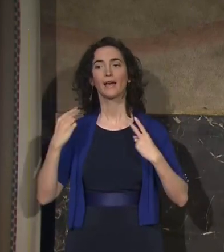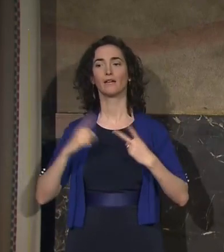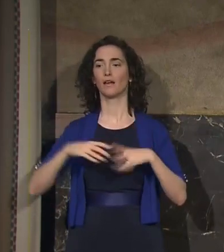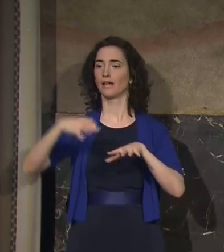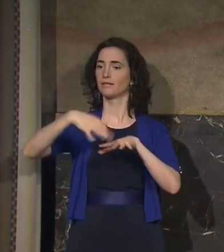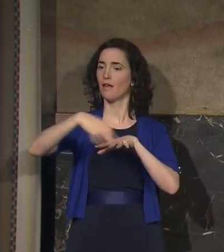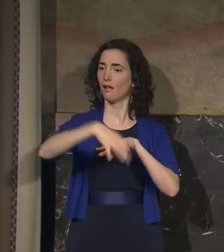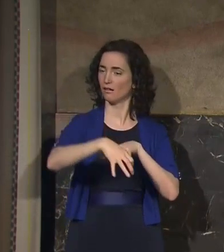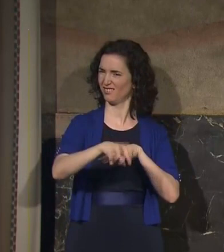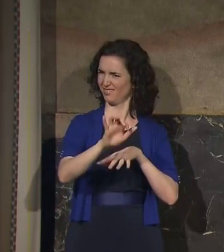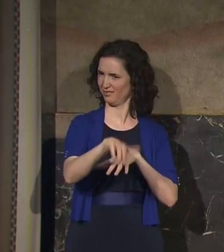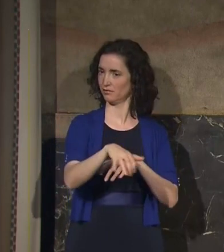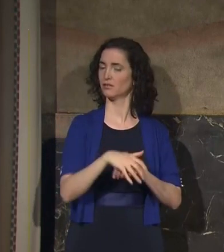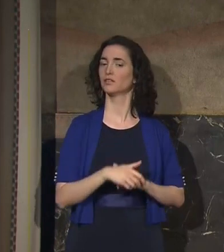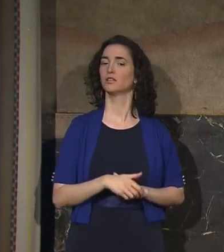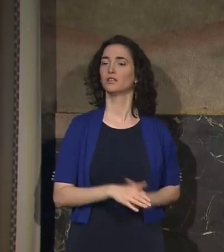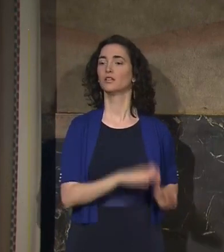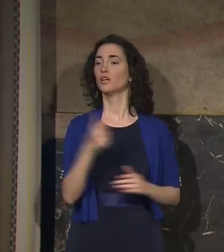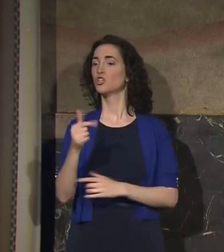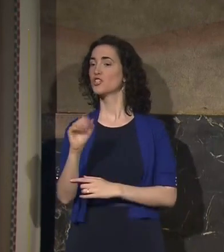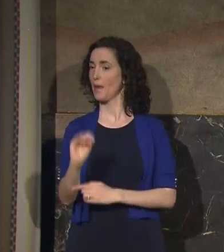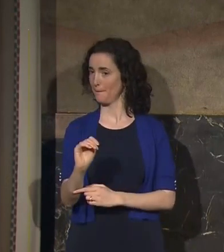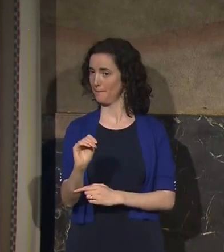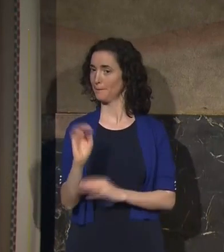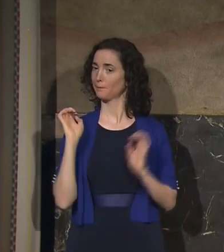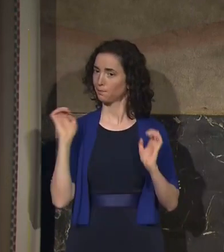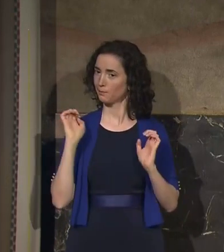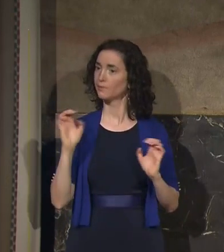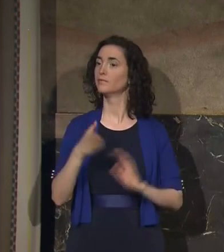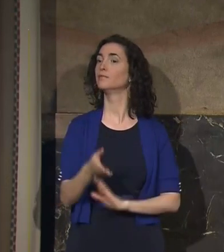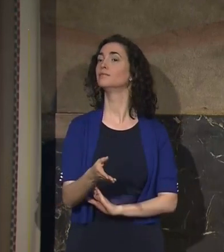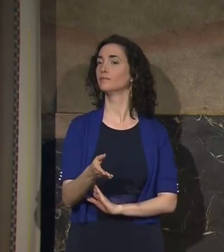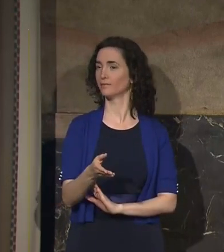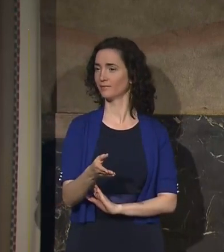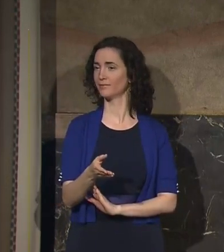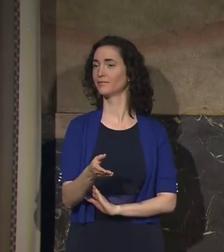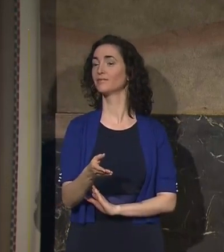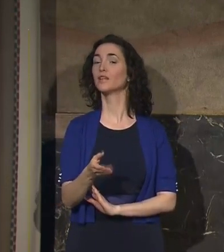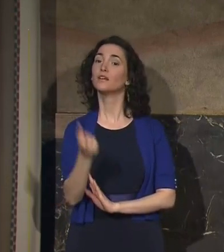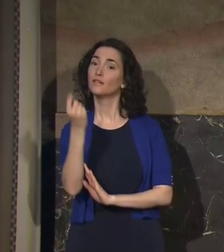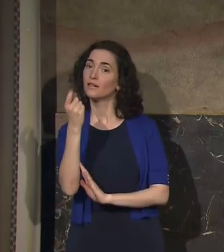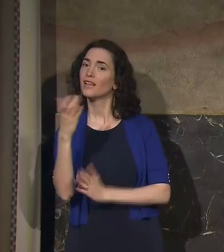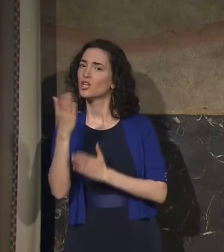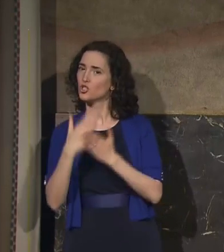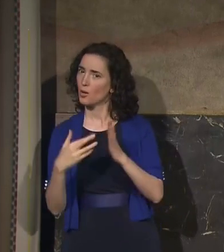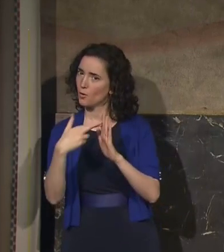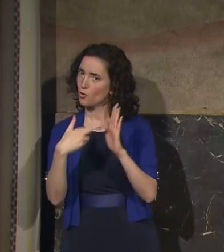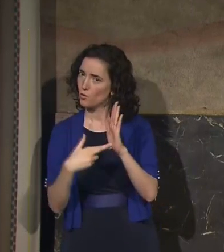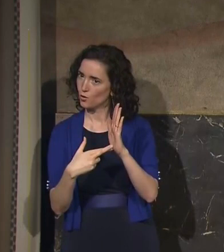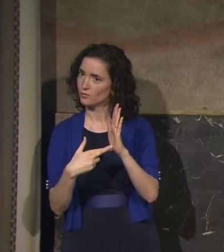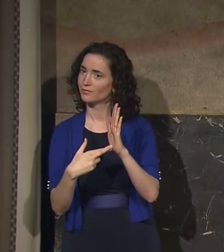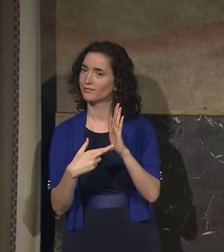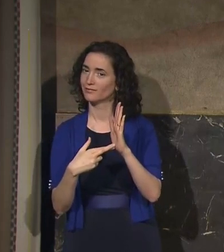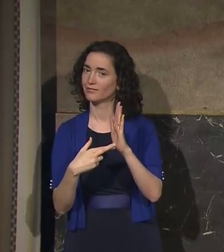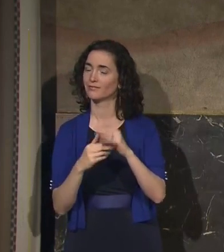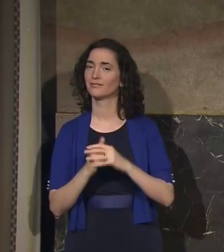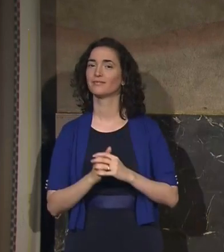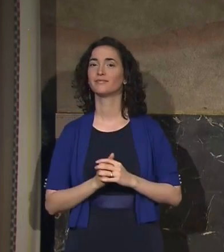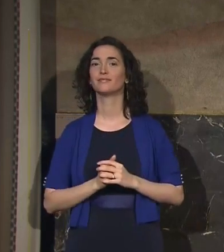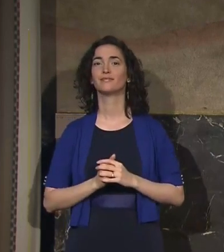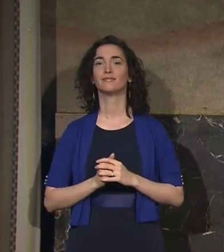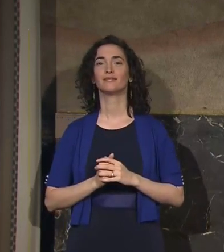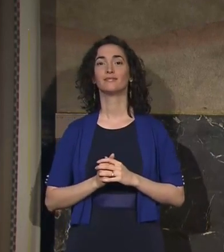salons, gyms and fitness centers. But there will be restrictions in place.